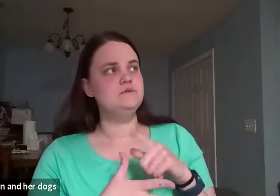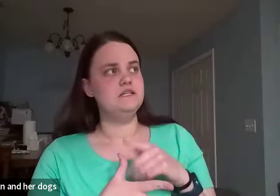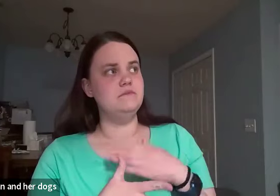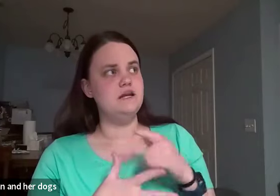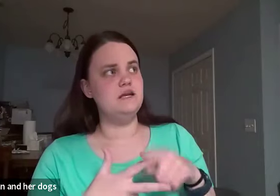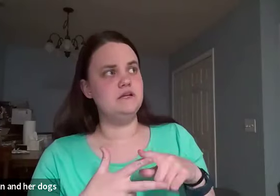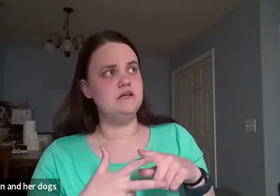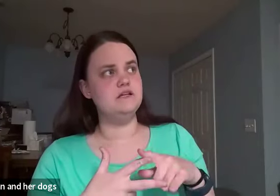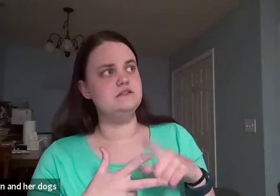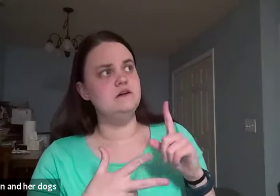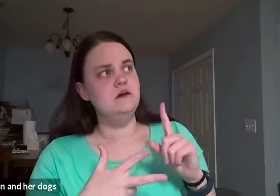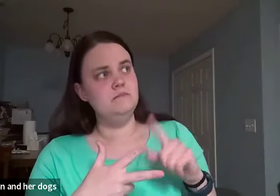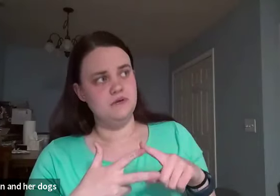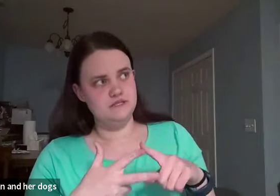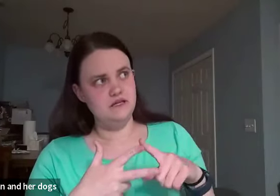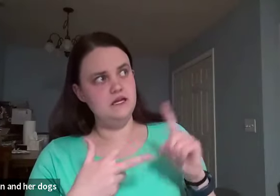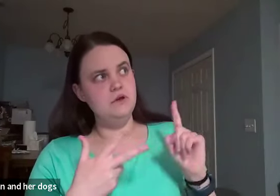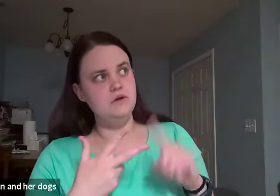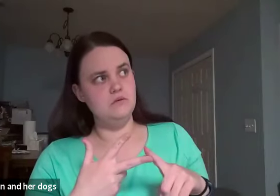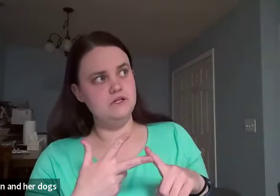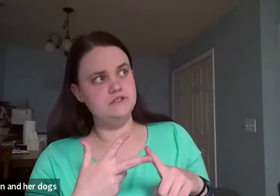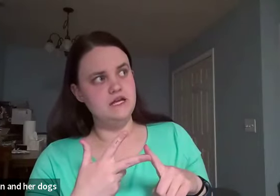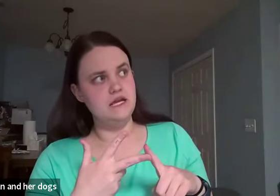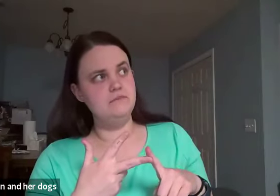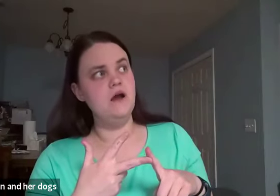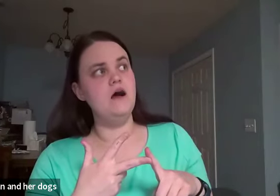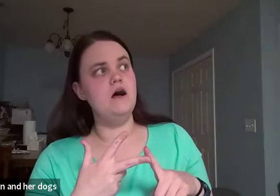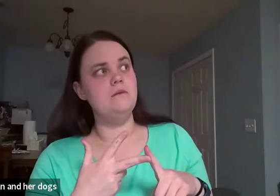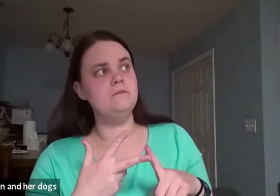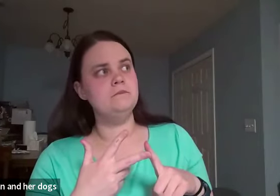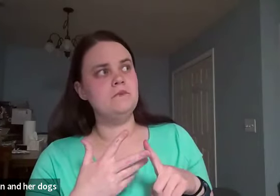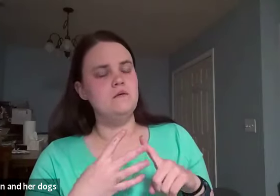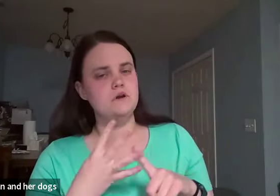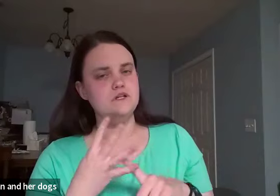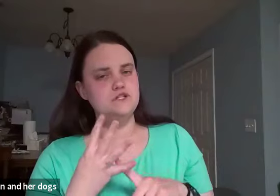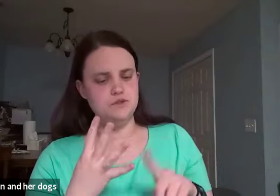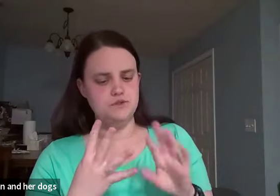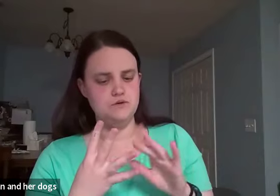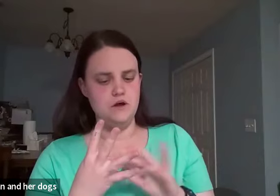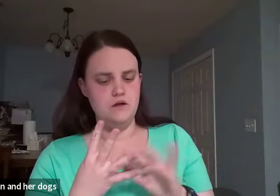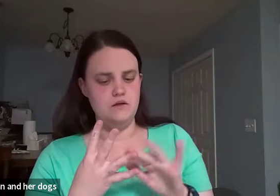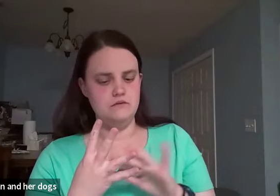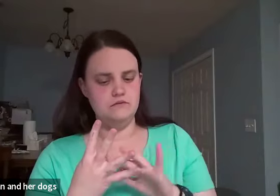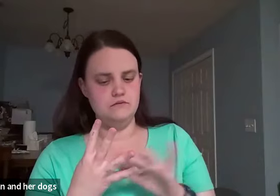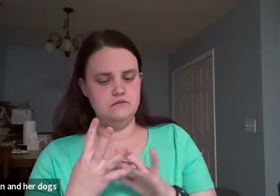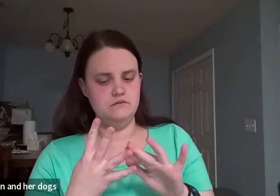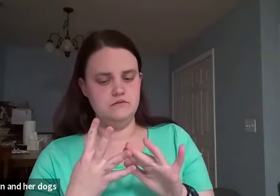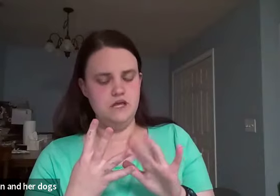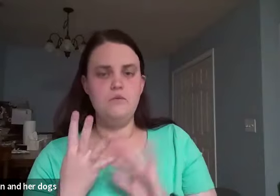So we did my name is my sign name. What is your name? We're gonna do yeah,